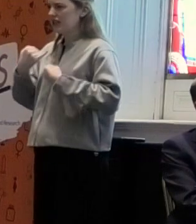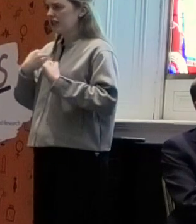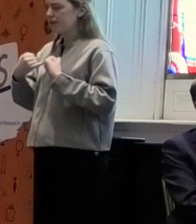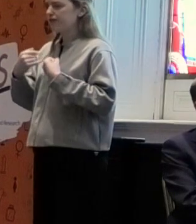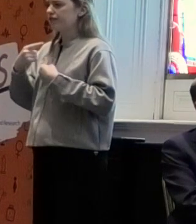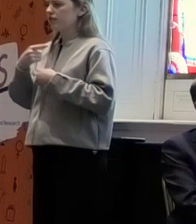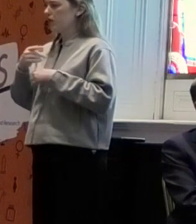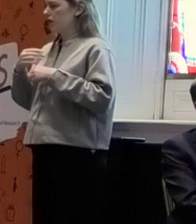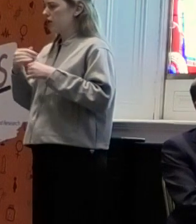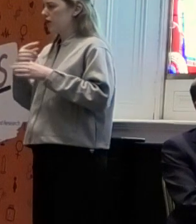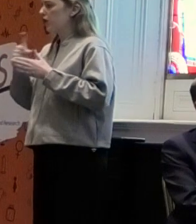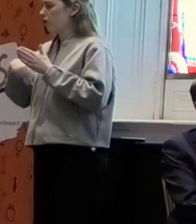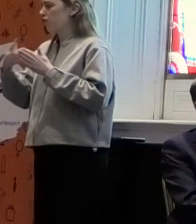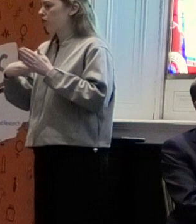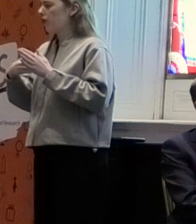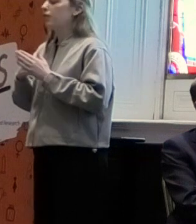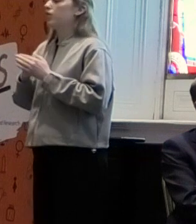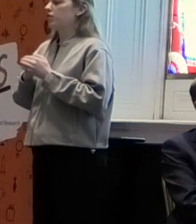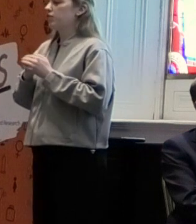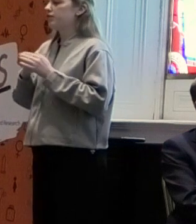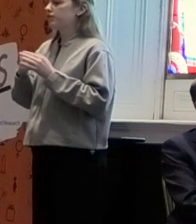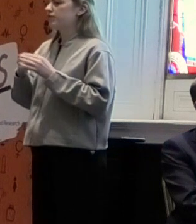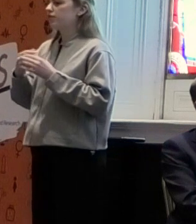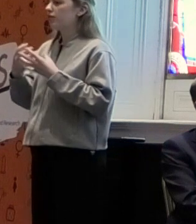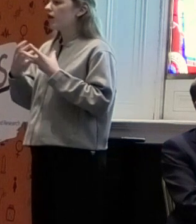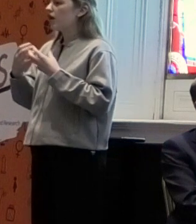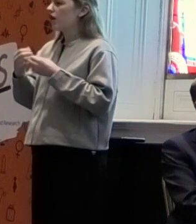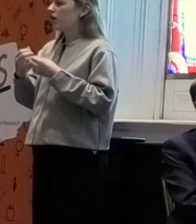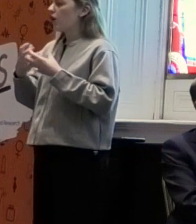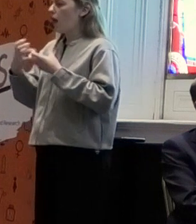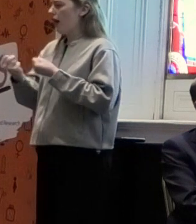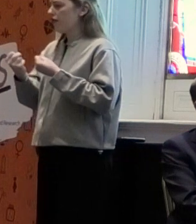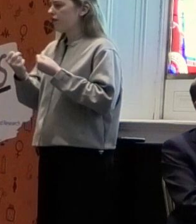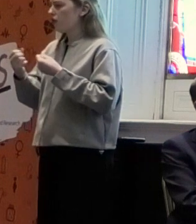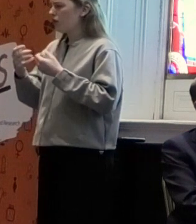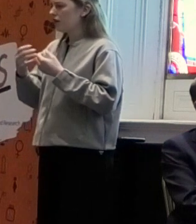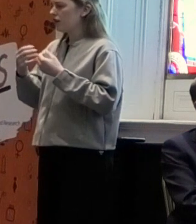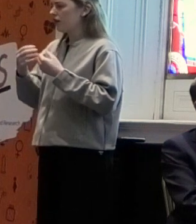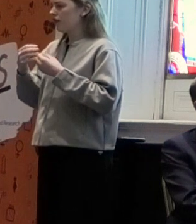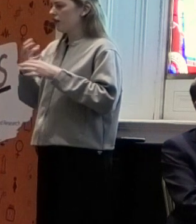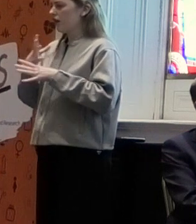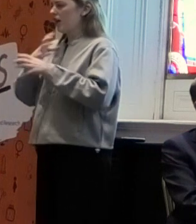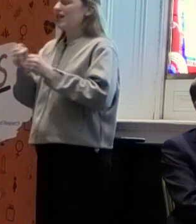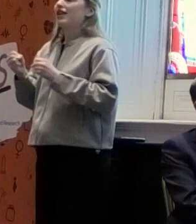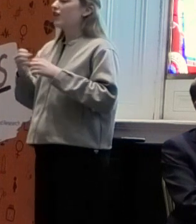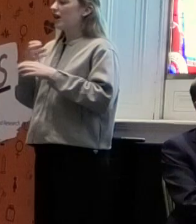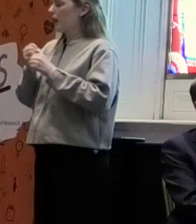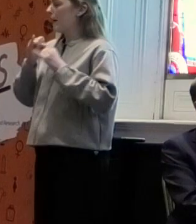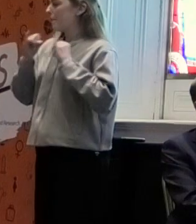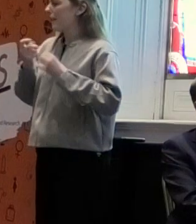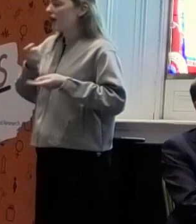because if you're practicing in the West, they don't get that bad anymore because we can treat them so much